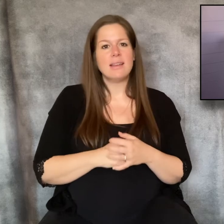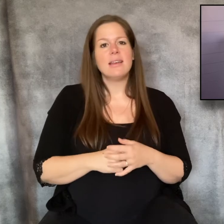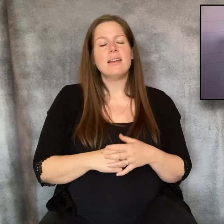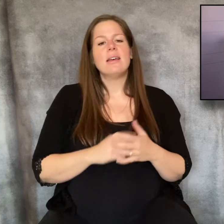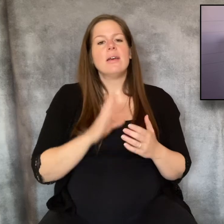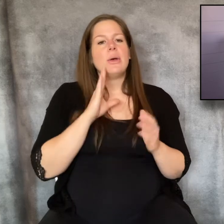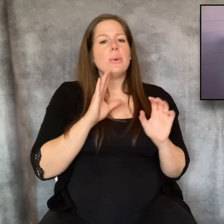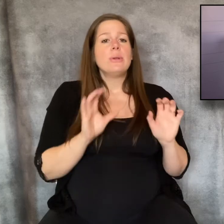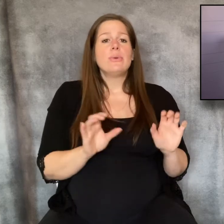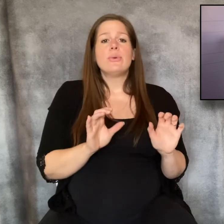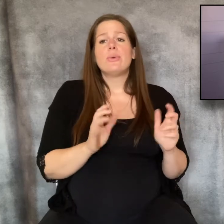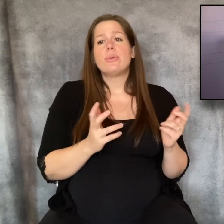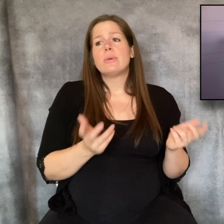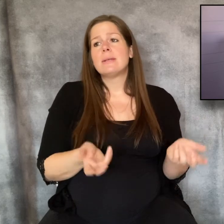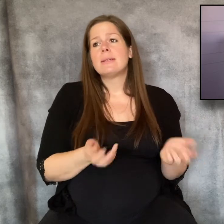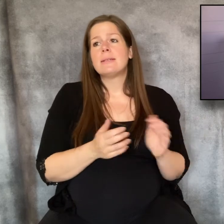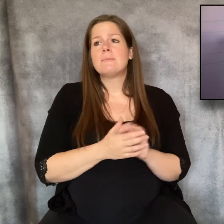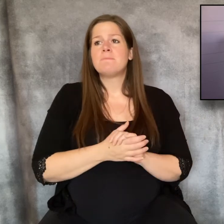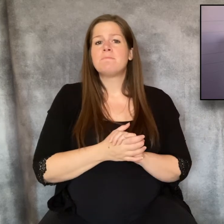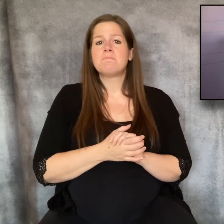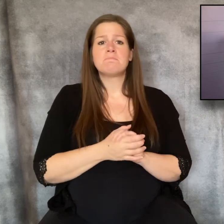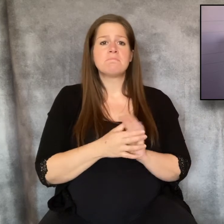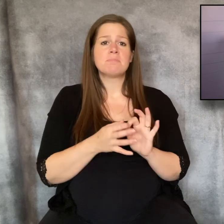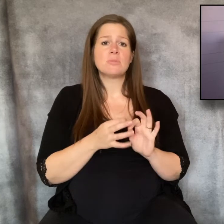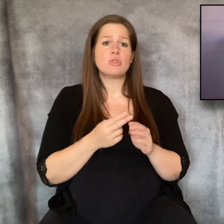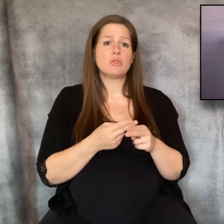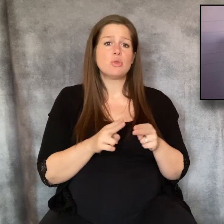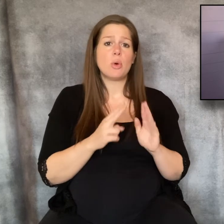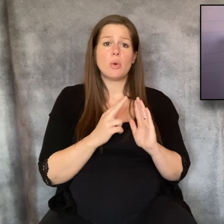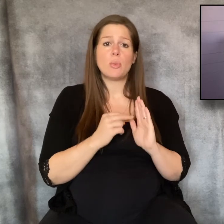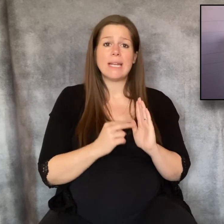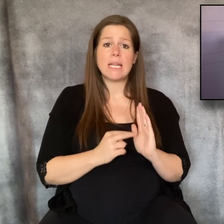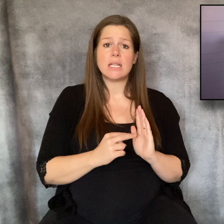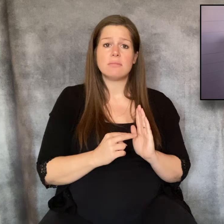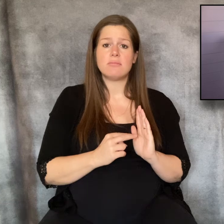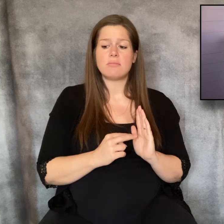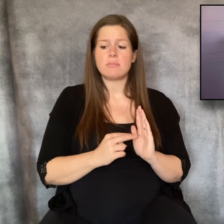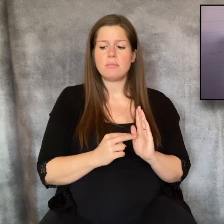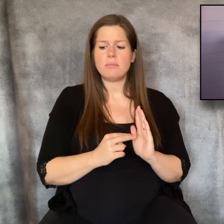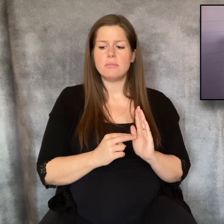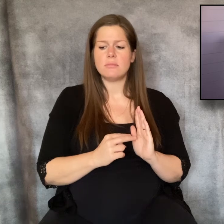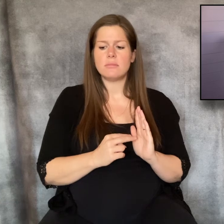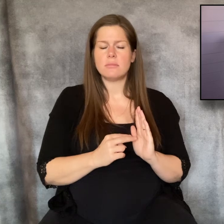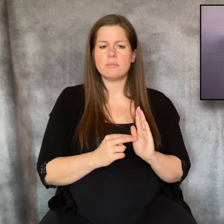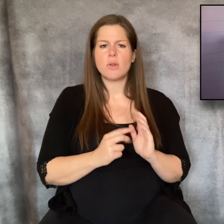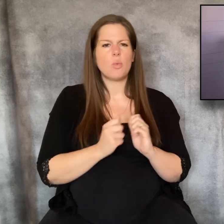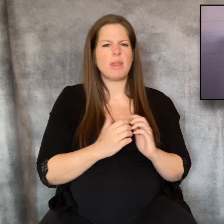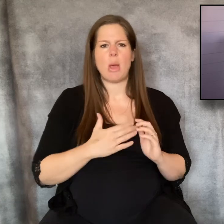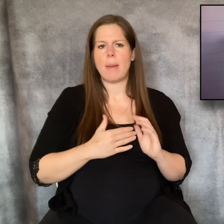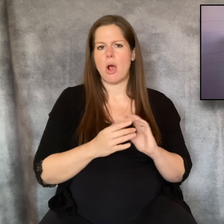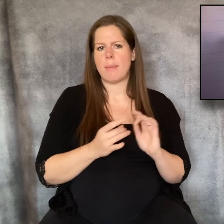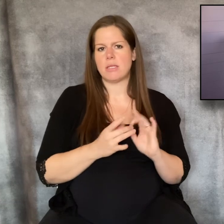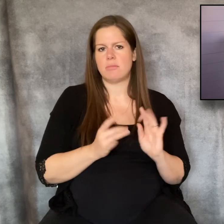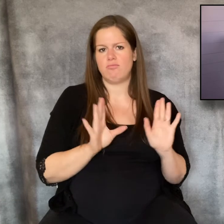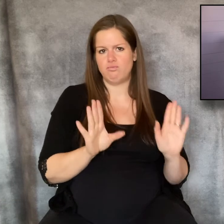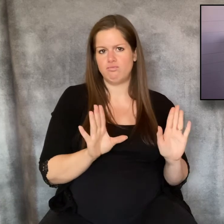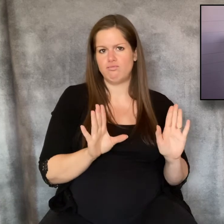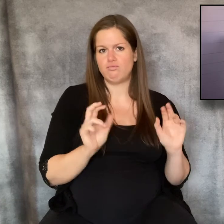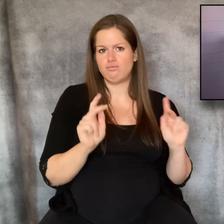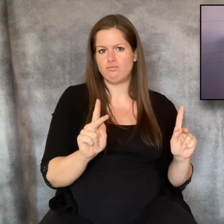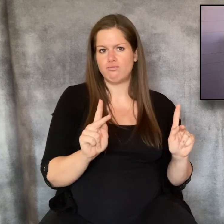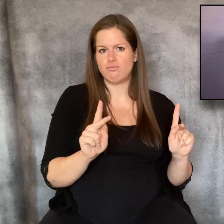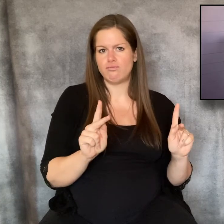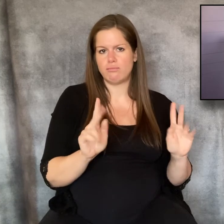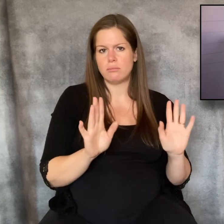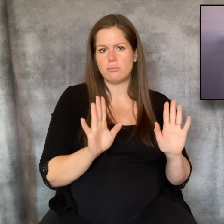just kind of do a reading of it. And today, unlike other days, I'm going to read it without commentary. I'm going to read the